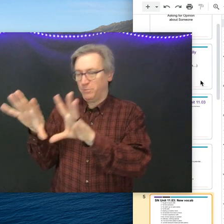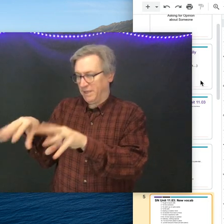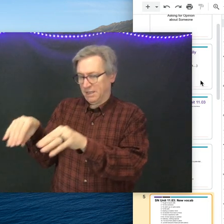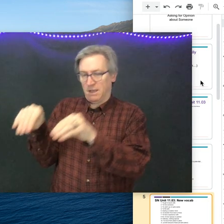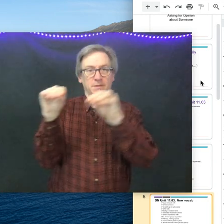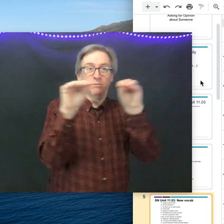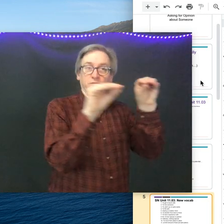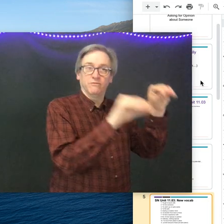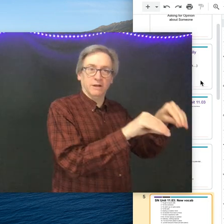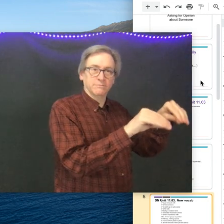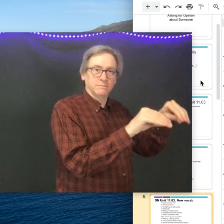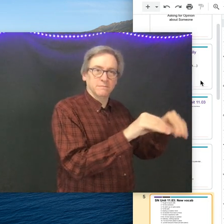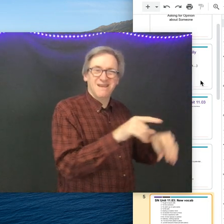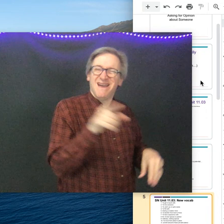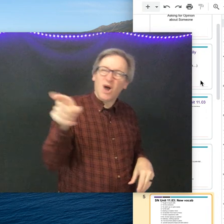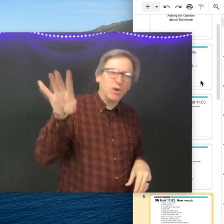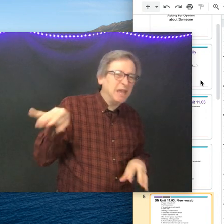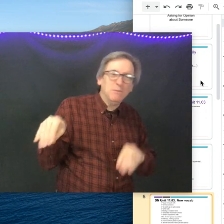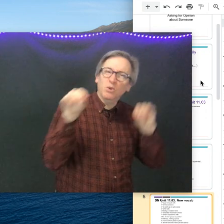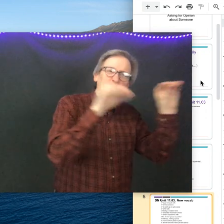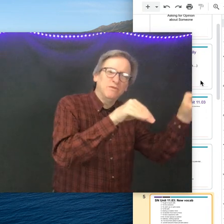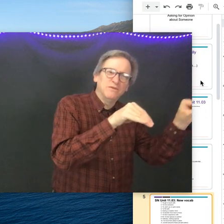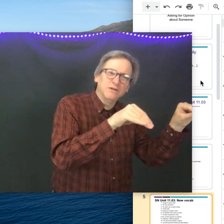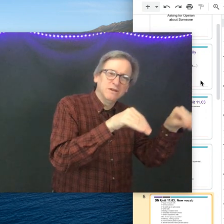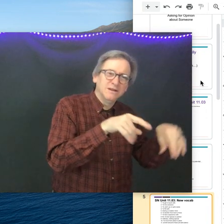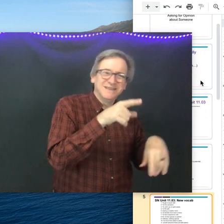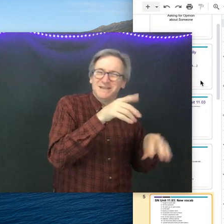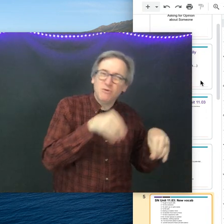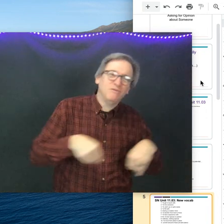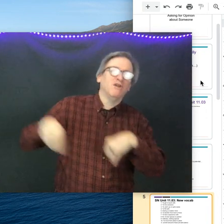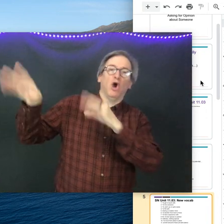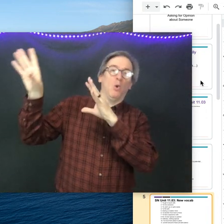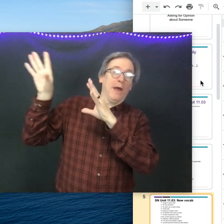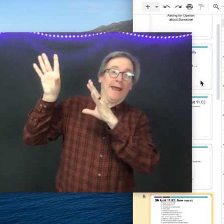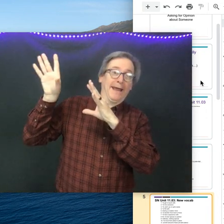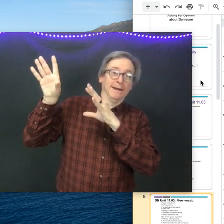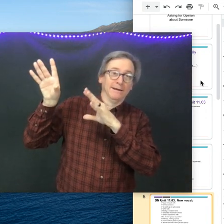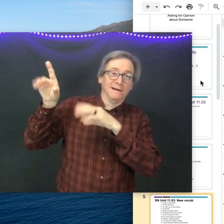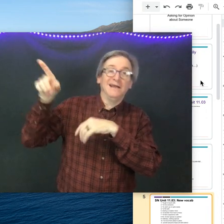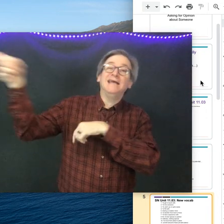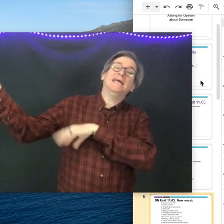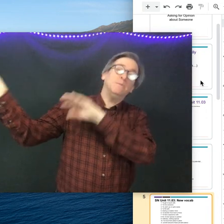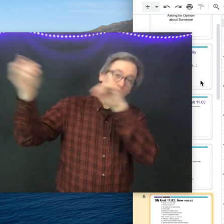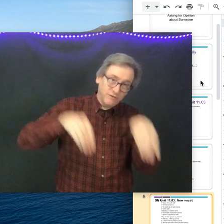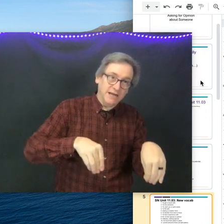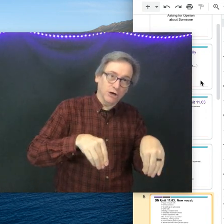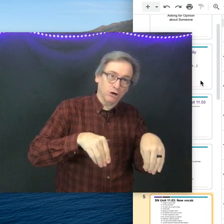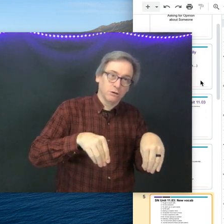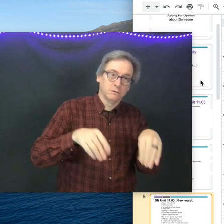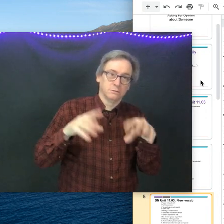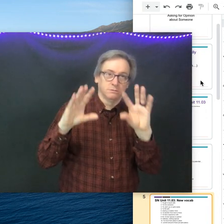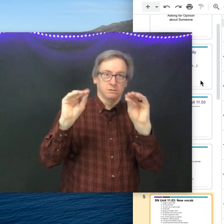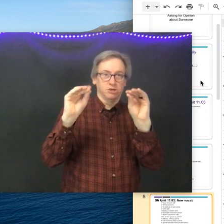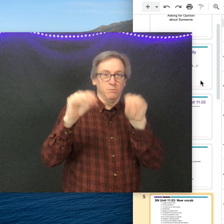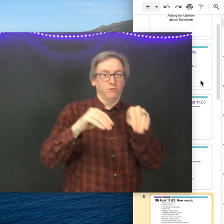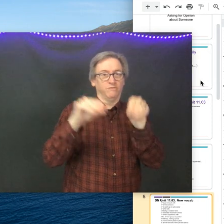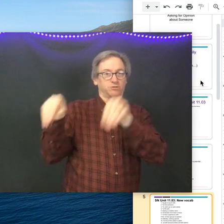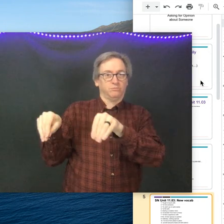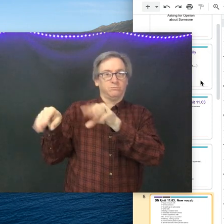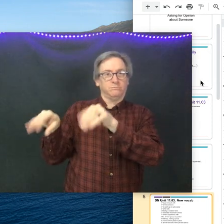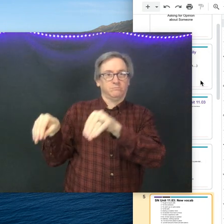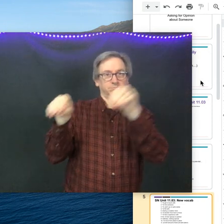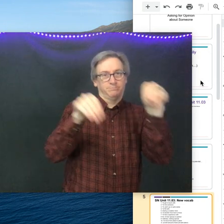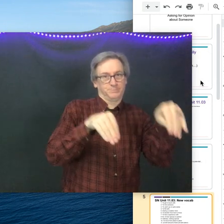Move, you pick up and move, right? Oh, he moved. She moved away. He moved here. So